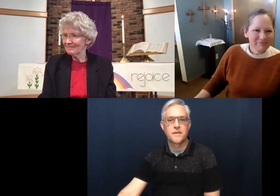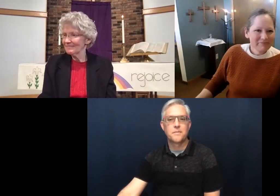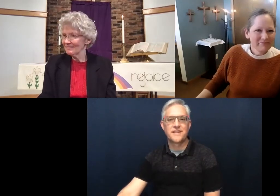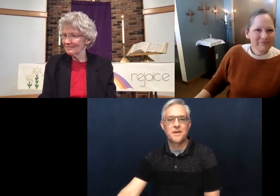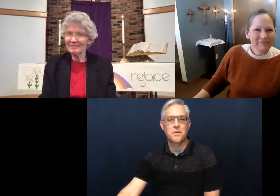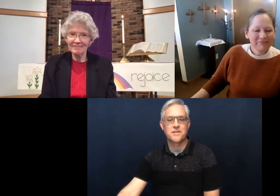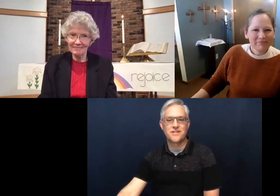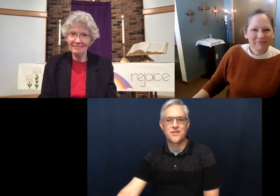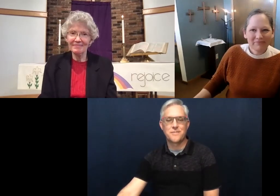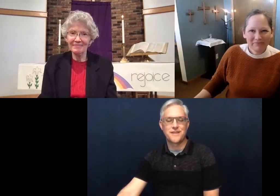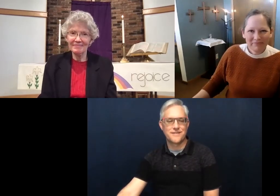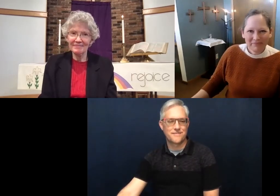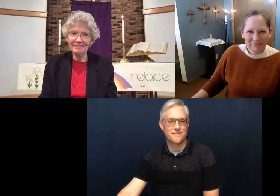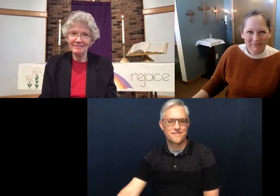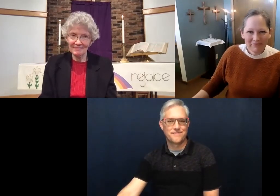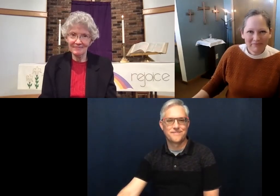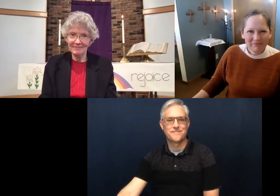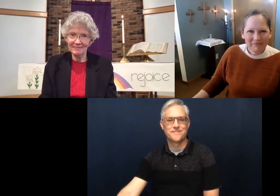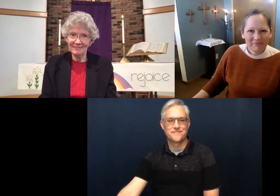But take a moment to share the peace.